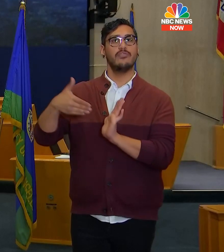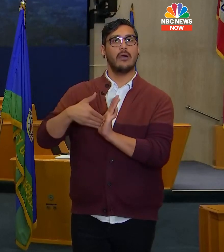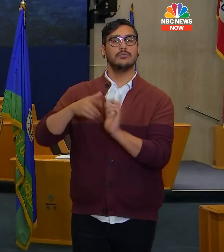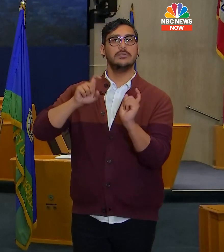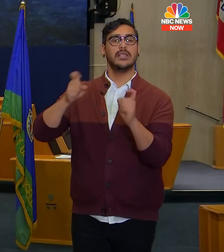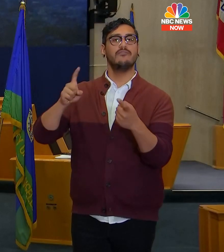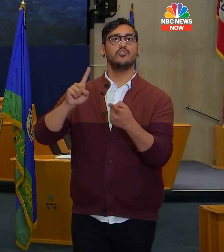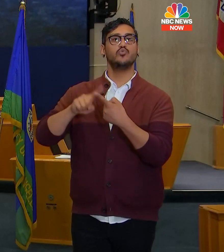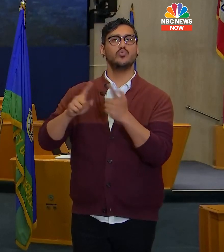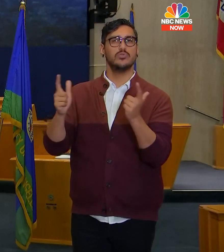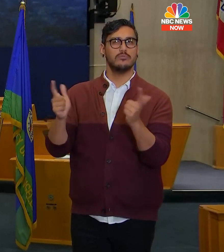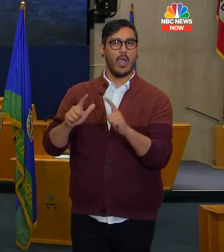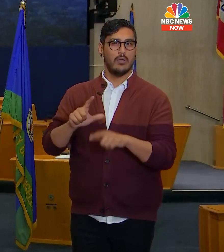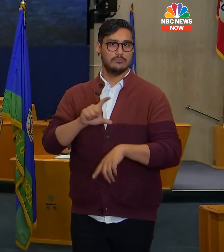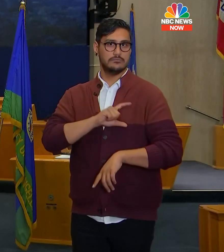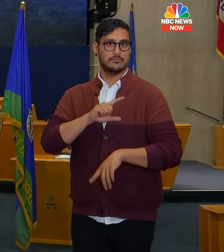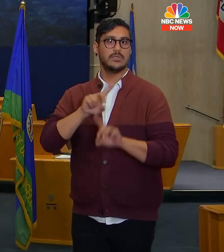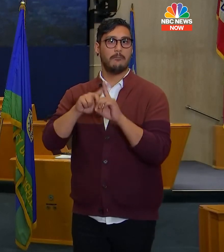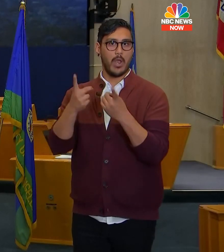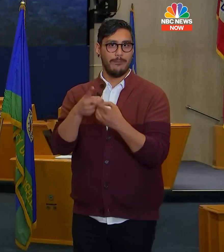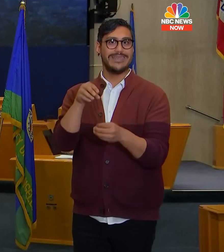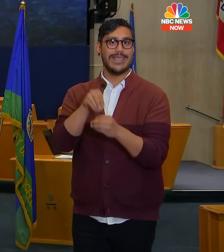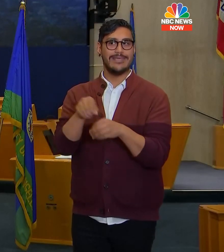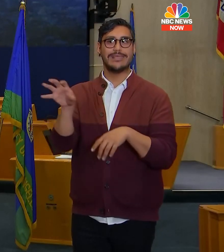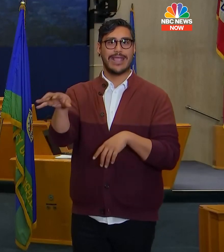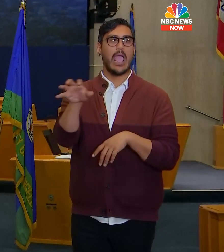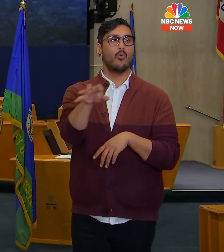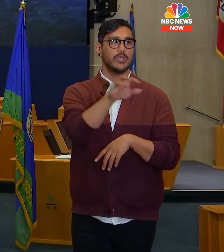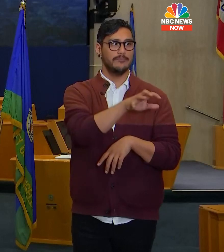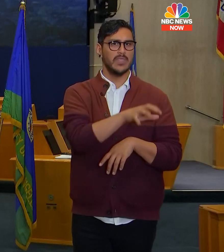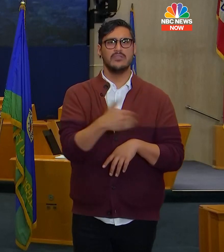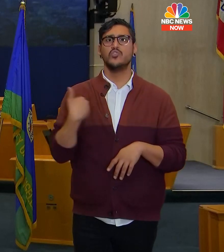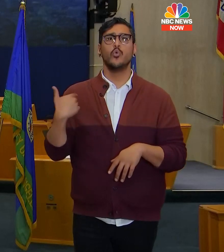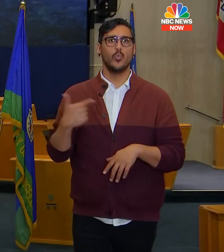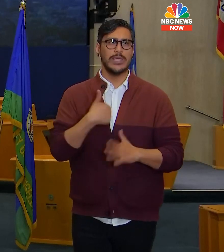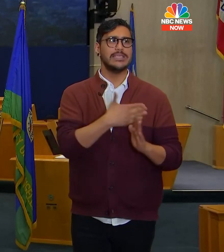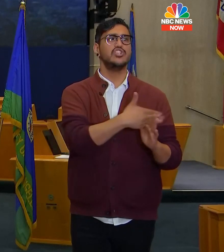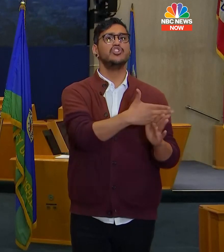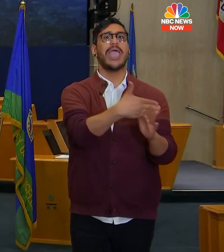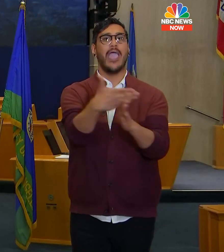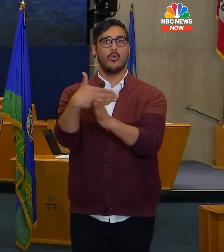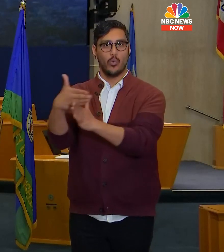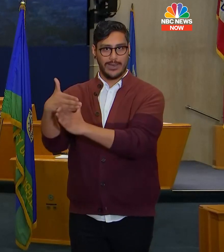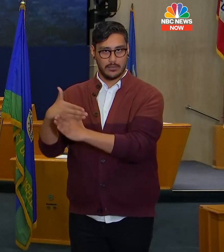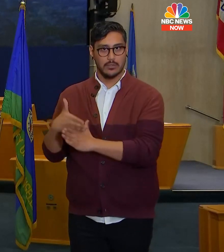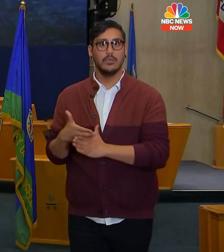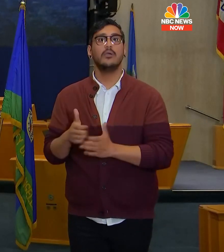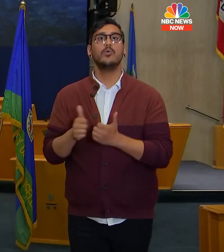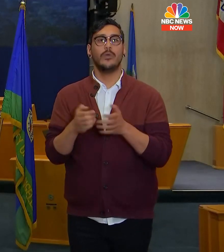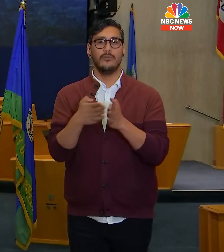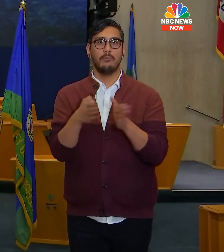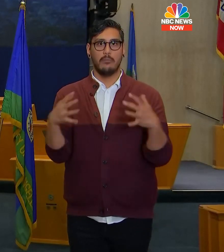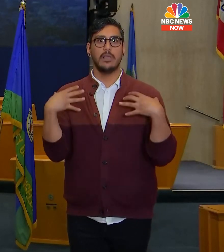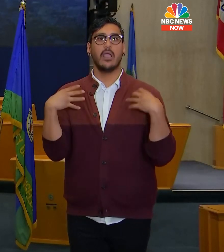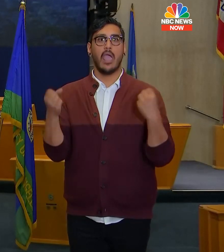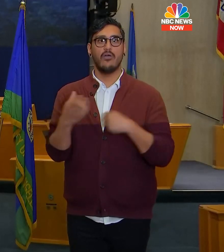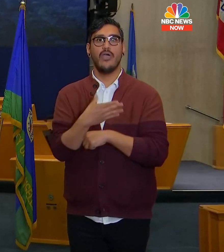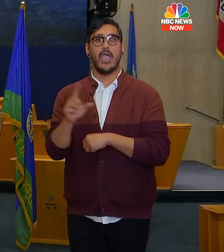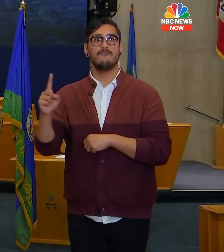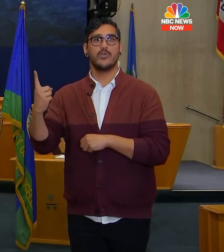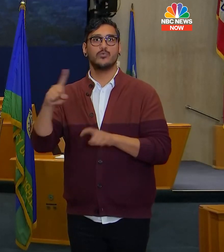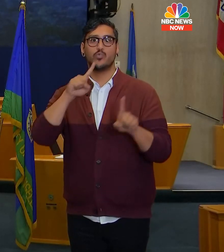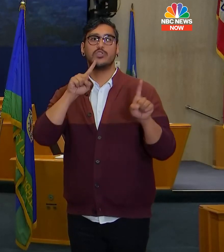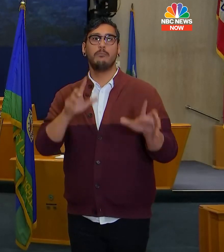small municipal police departments throughout the county. So we're sharing our supplies, and we're dividing it between public health and first responders, which